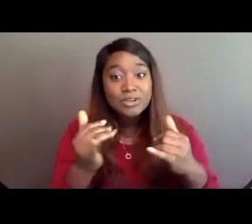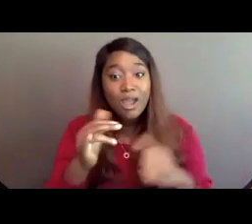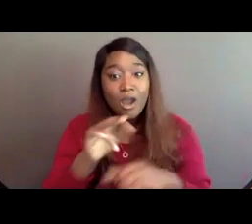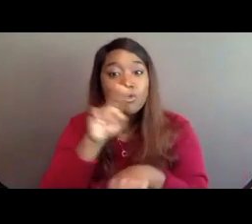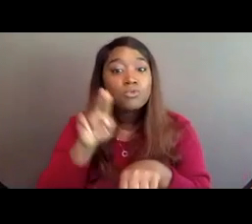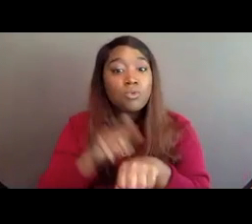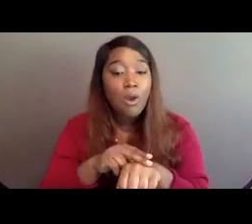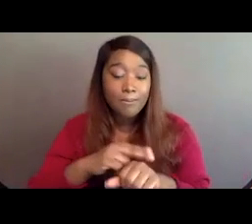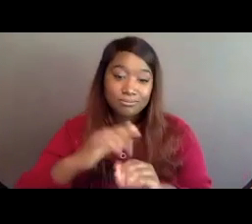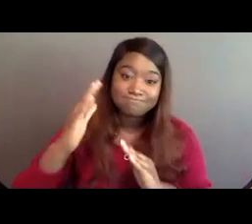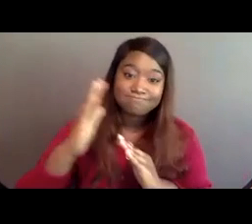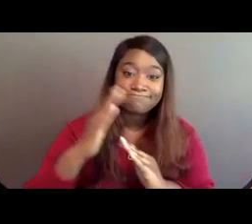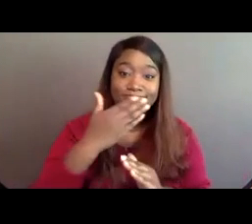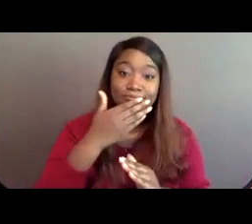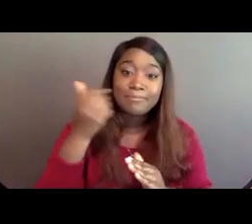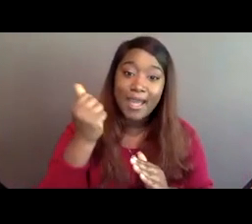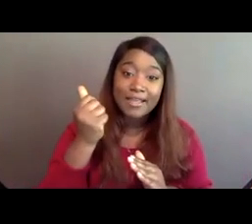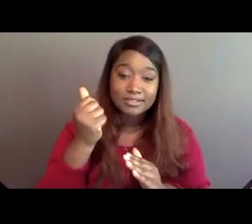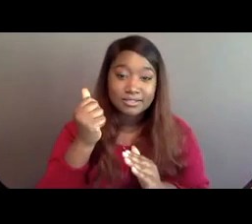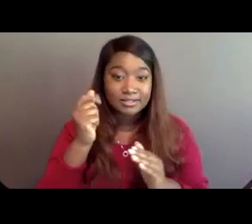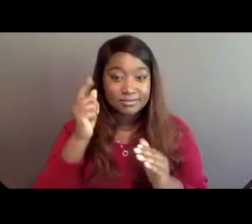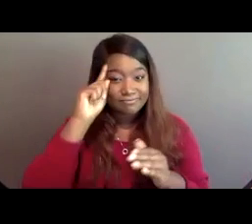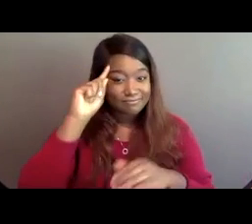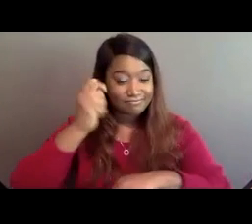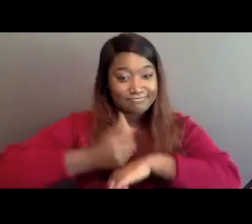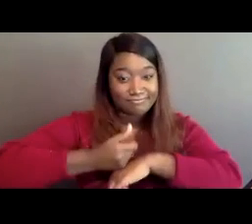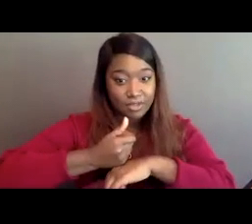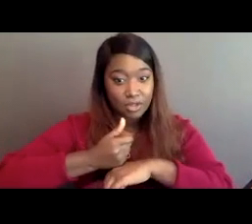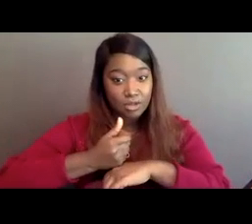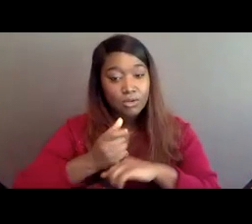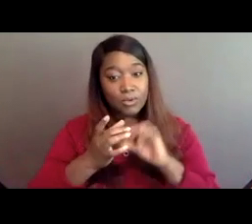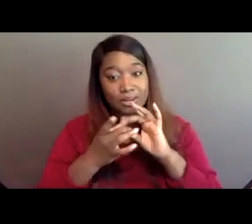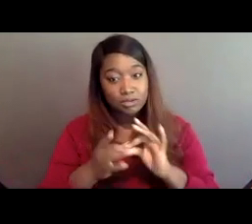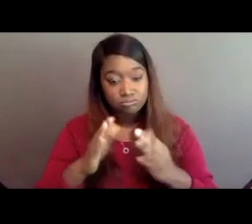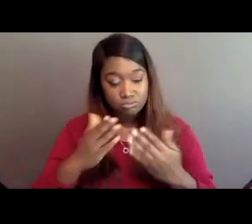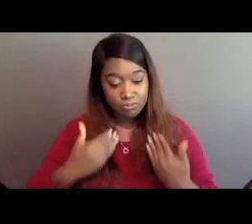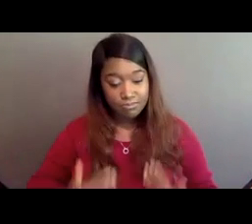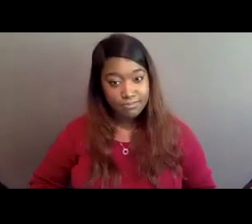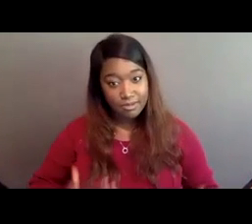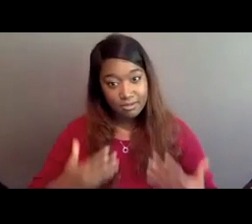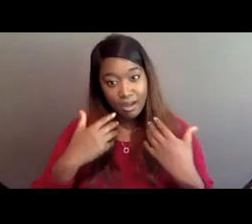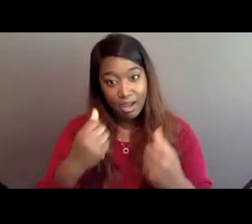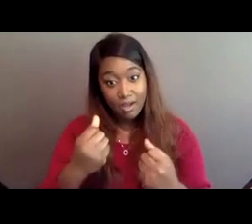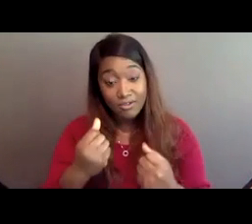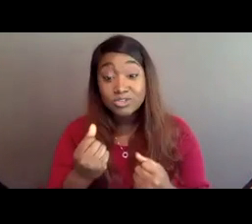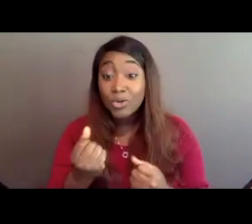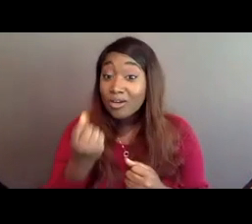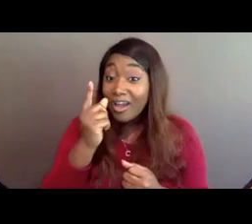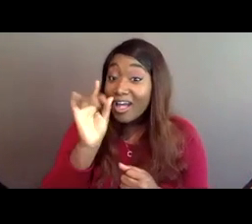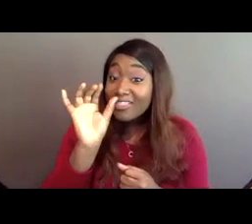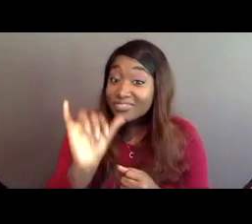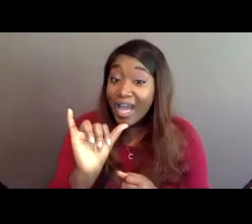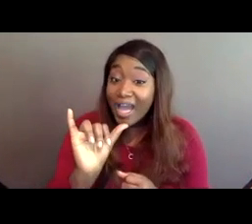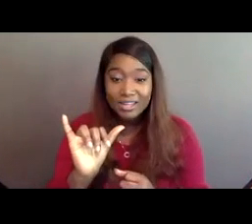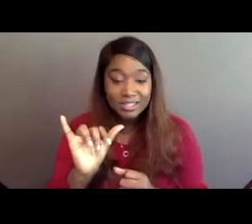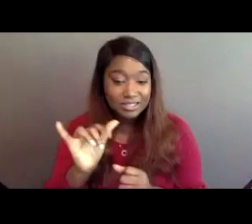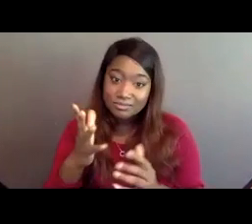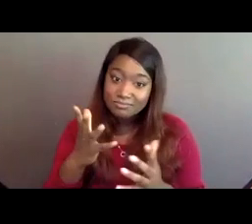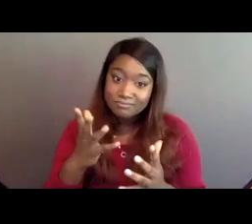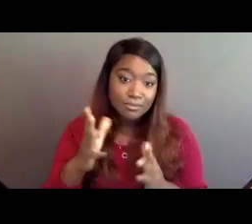being. And so that's why I actually really speak about acupuncture as being provocative of change. We want to provoke